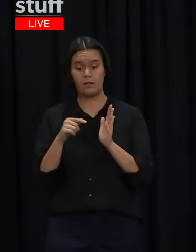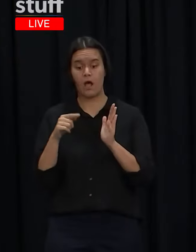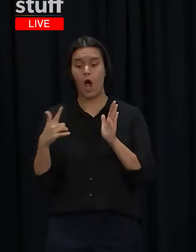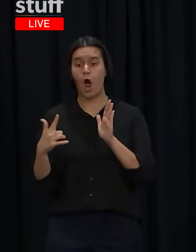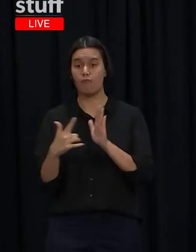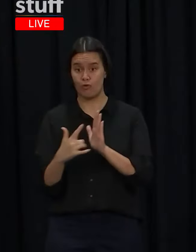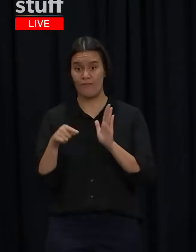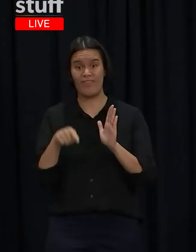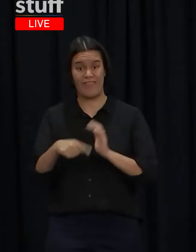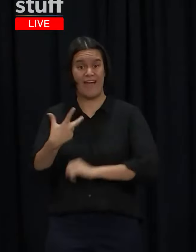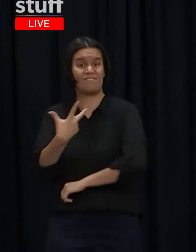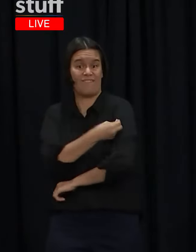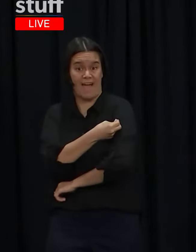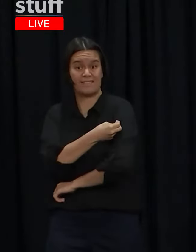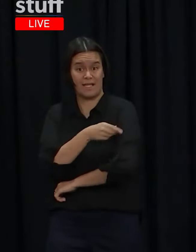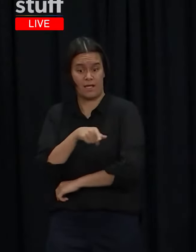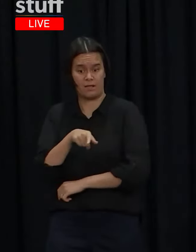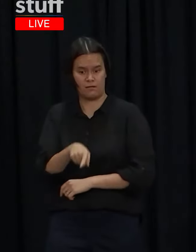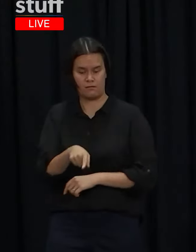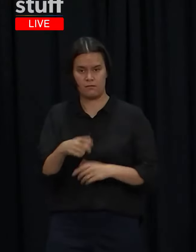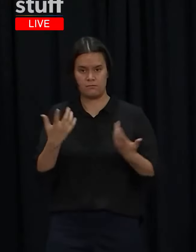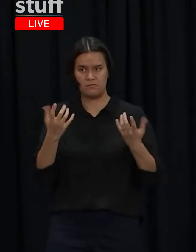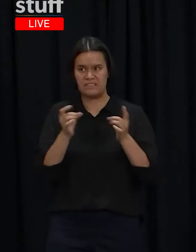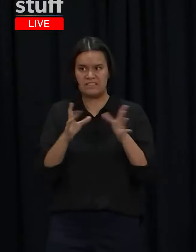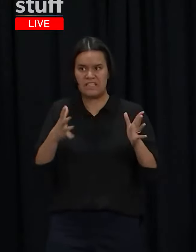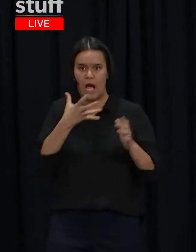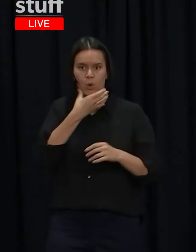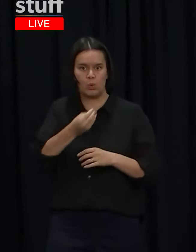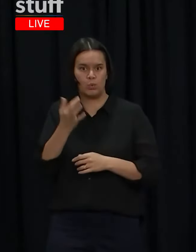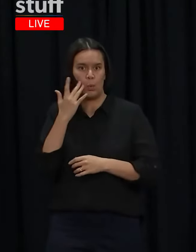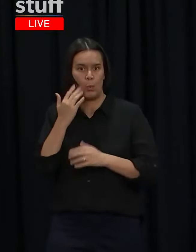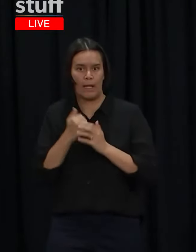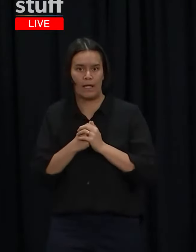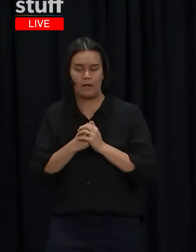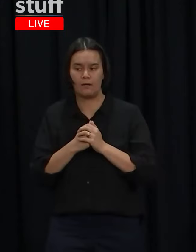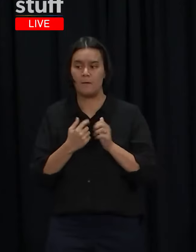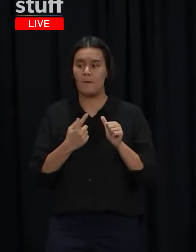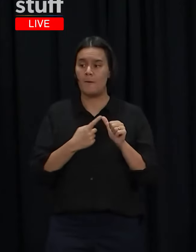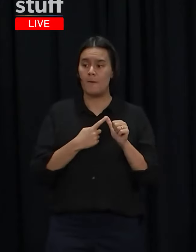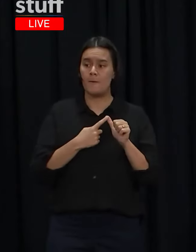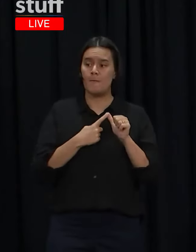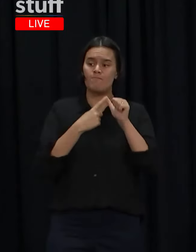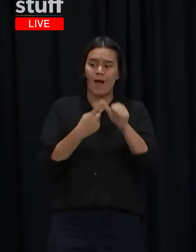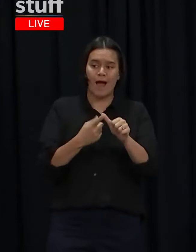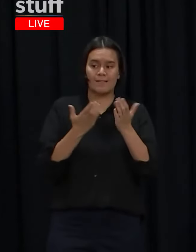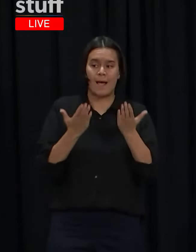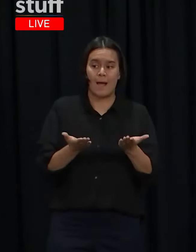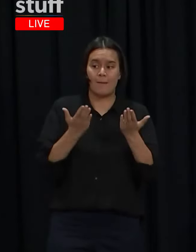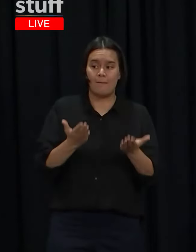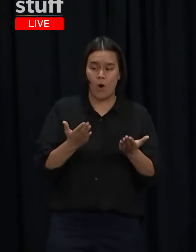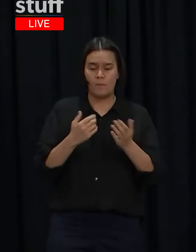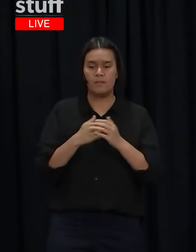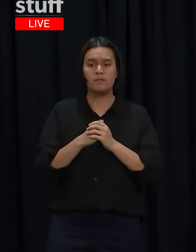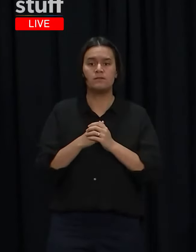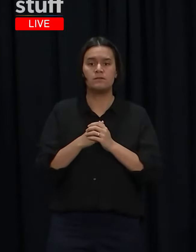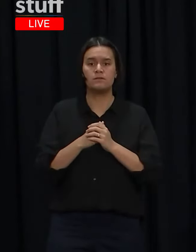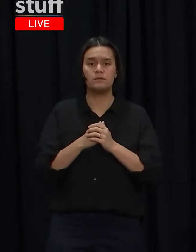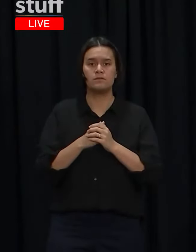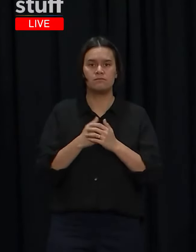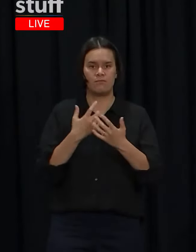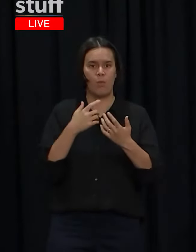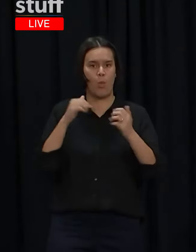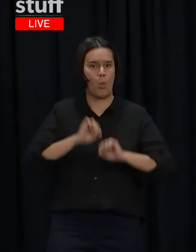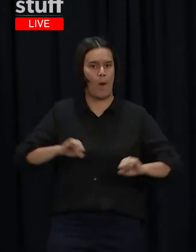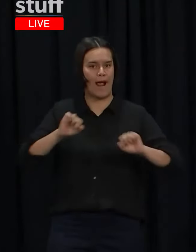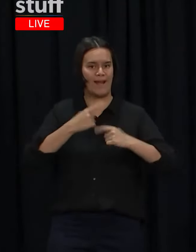booster? I've applied around primary vaccination, but it's been a matter of waiting for them to provide data, as I believe. Yes, so we've just got